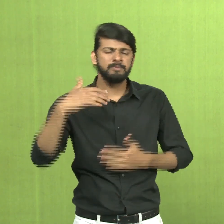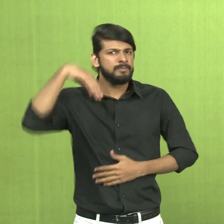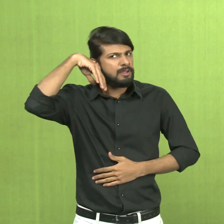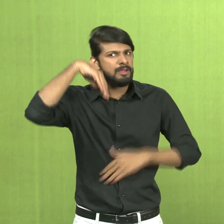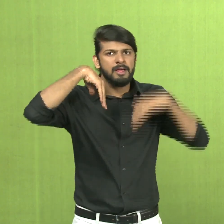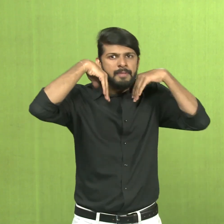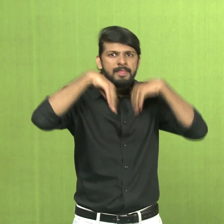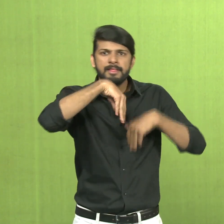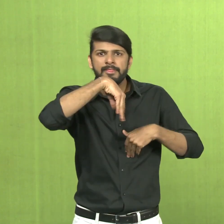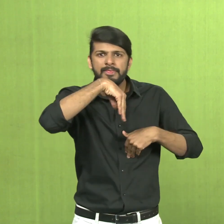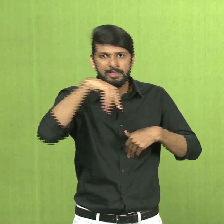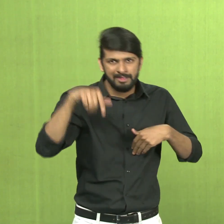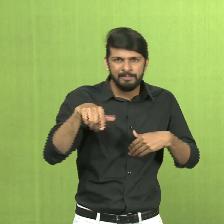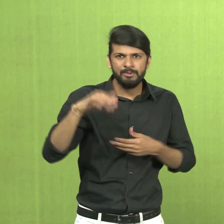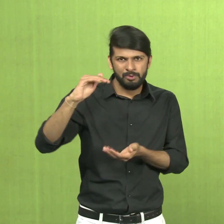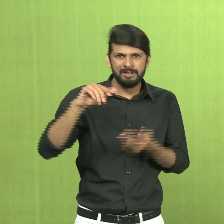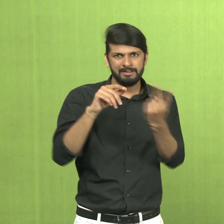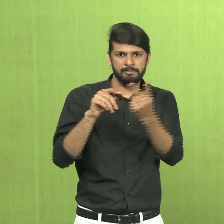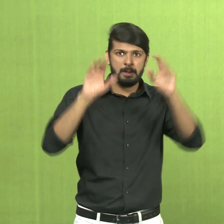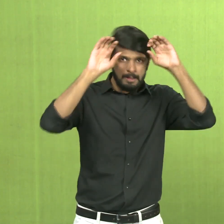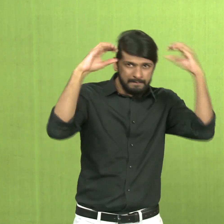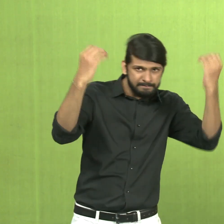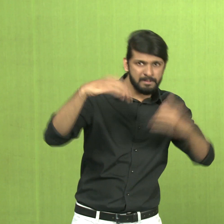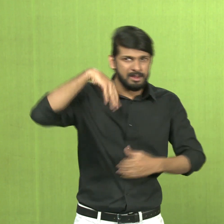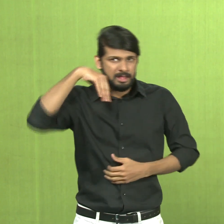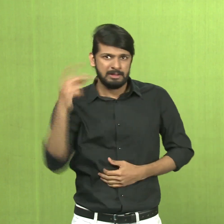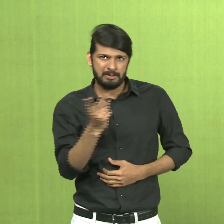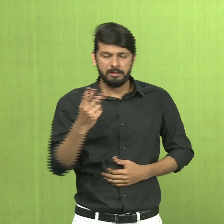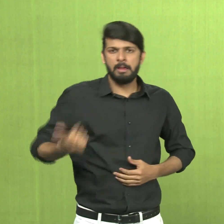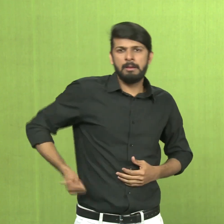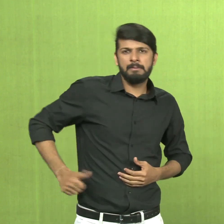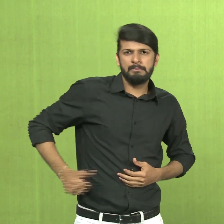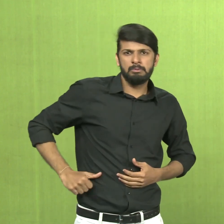This fabric is soaked in buffalo or goat dung slurry.